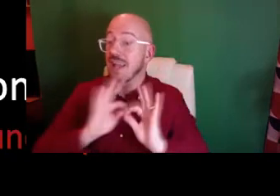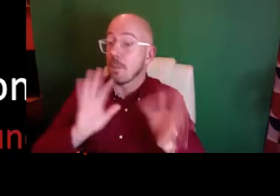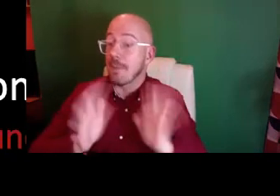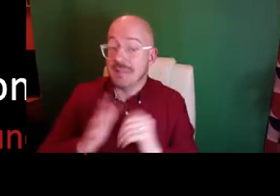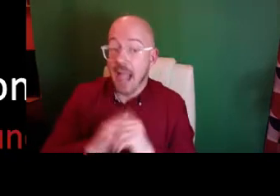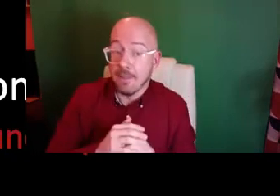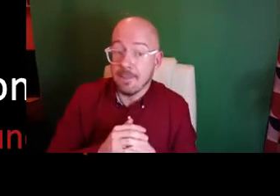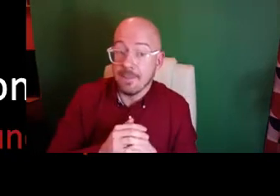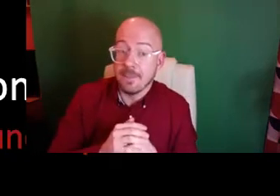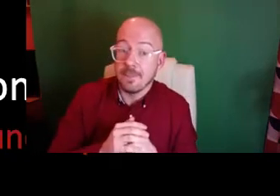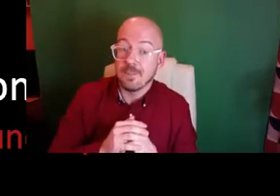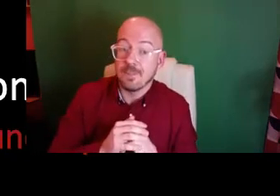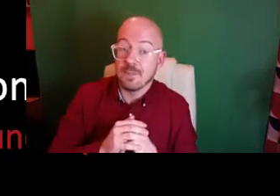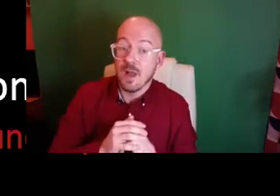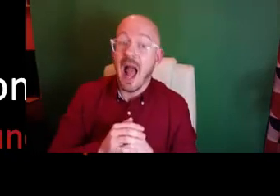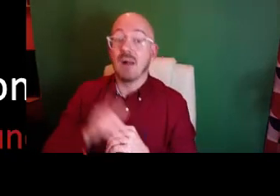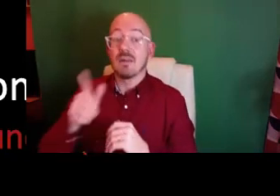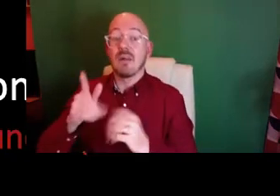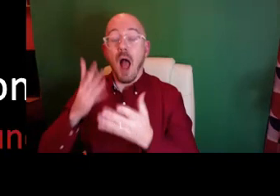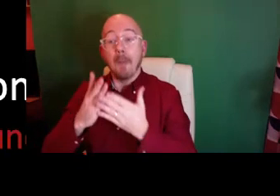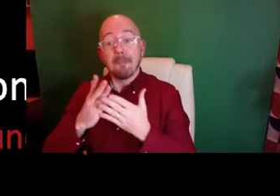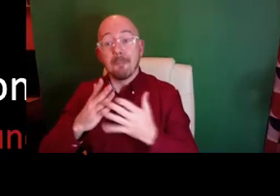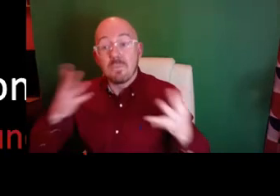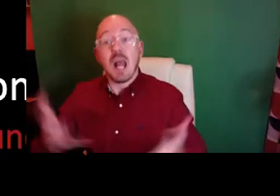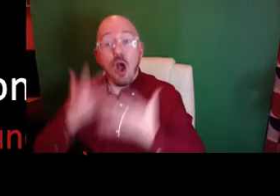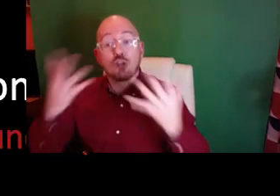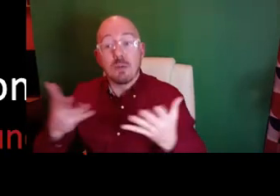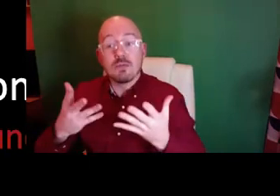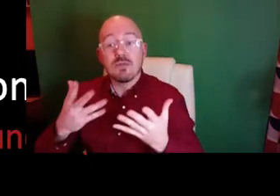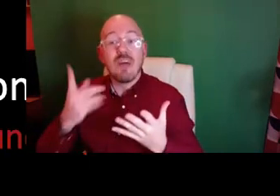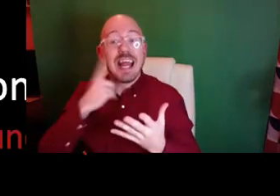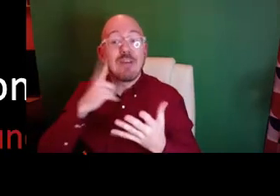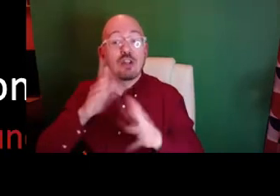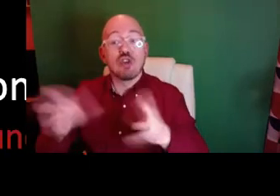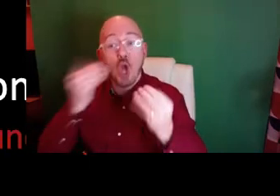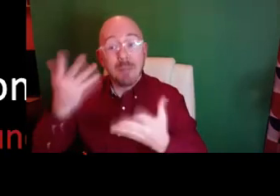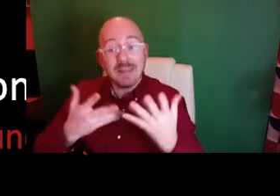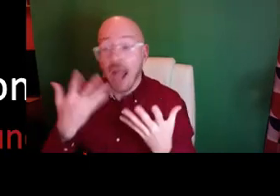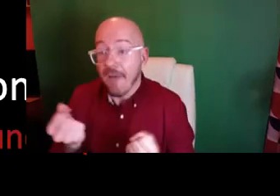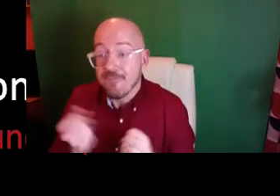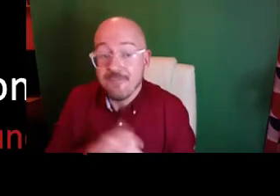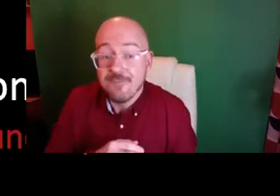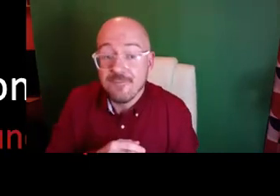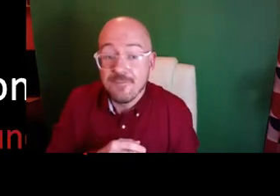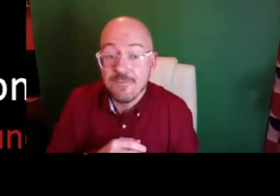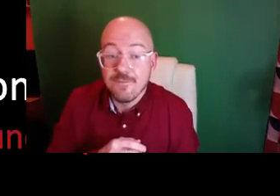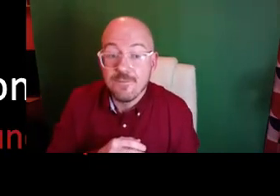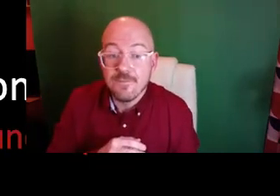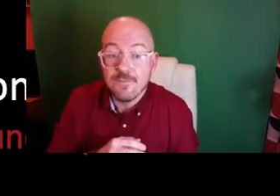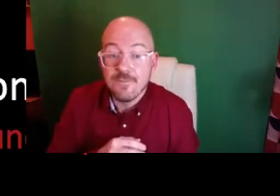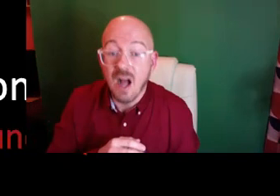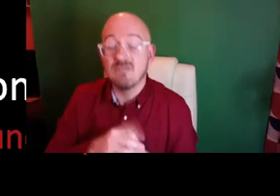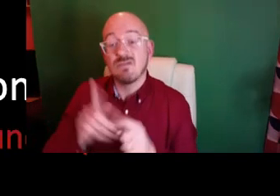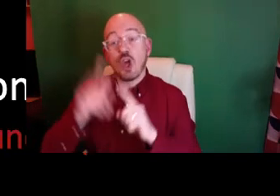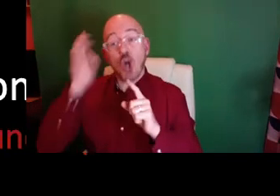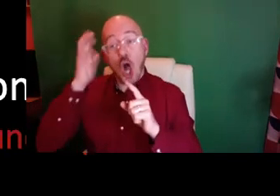The Scottish Funding Council, the Scottish Qualifications Authority and the Scottish National Centre for Languages have all achieved their goals